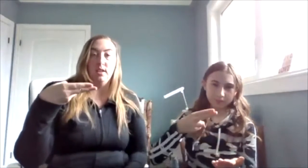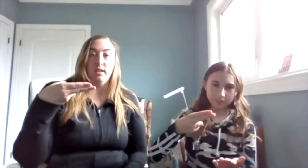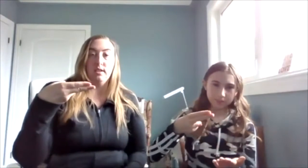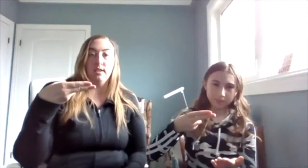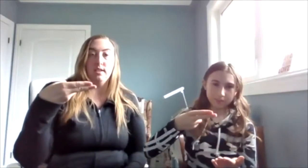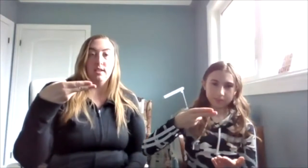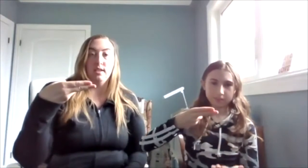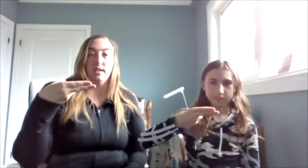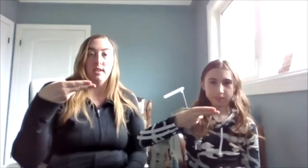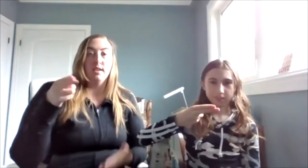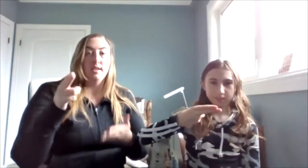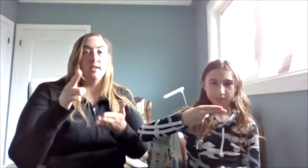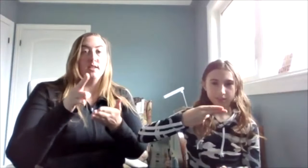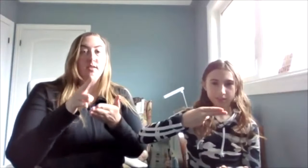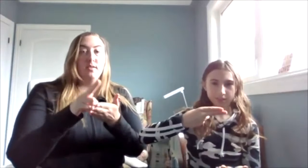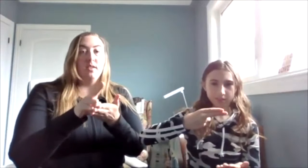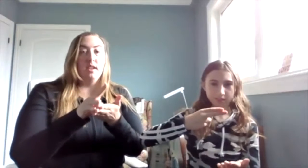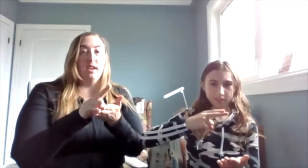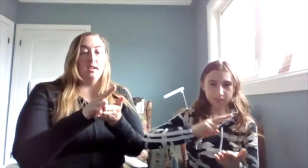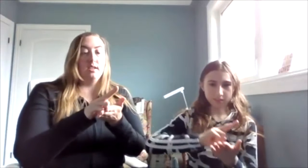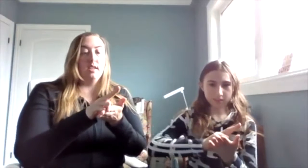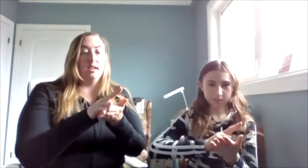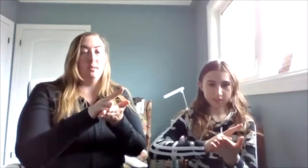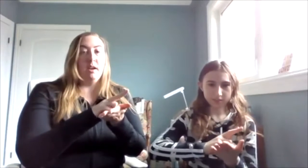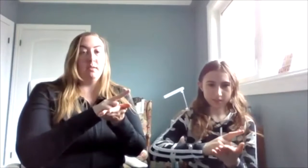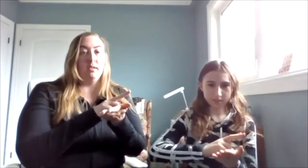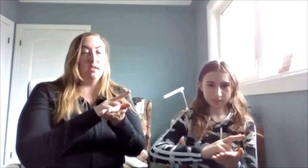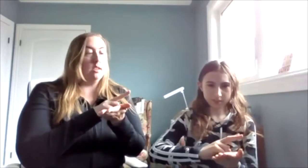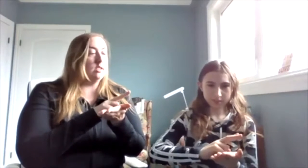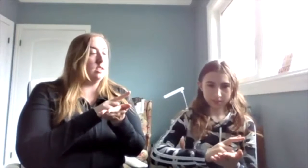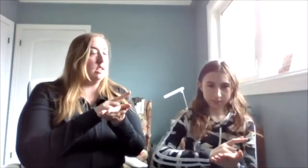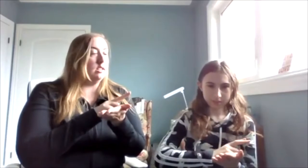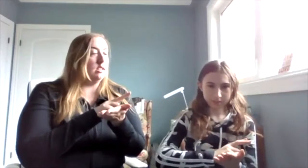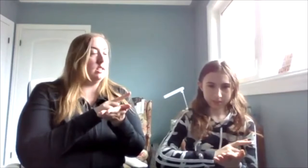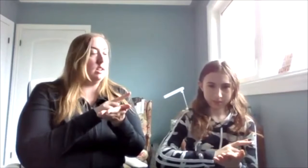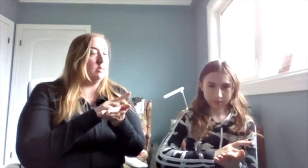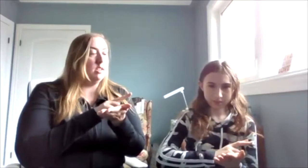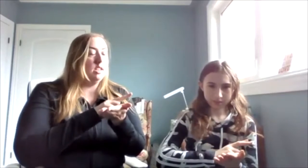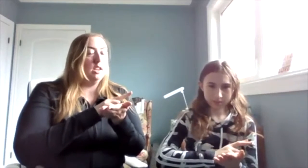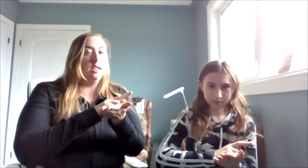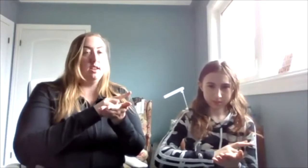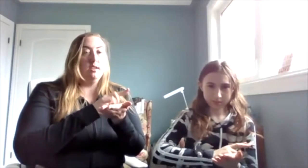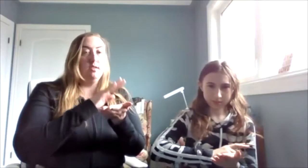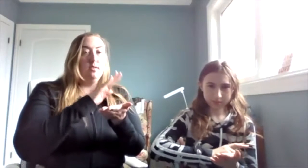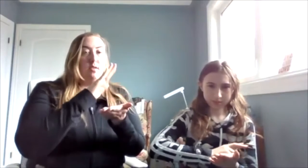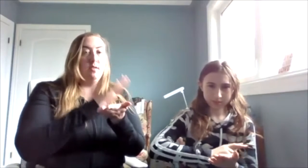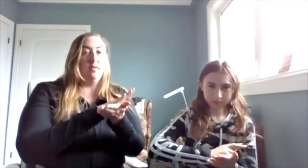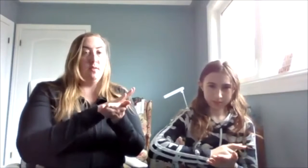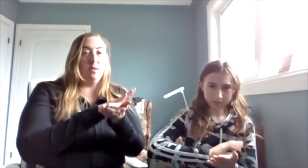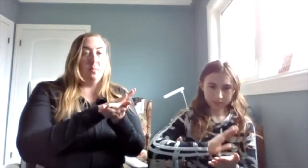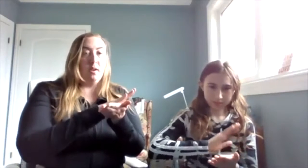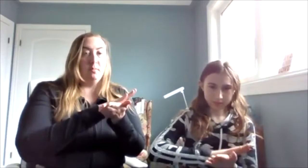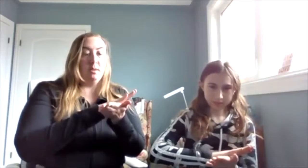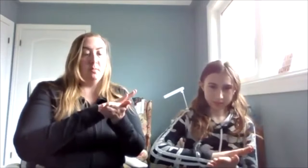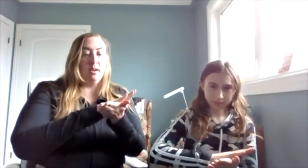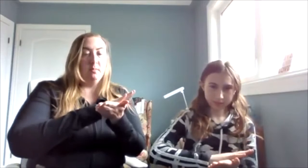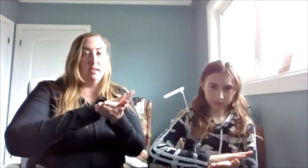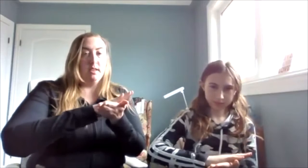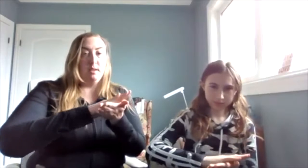hand. So the H slides backwards across your hand. Yep. And then you go full palm on the bottom and slide